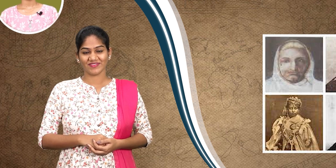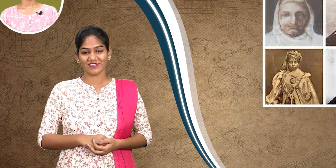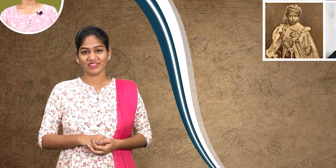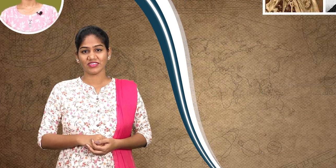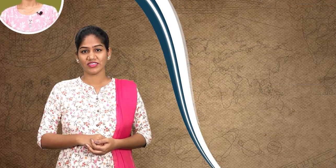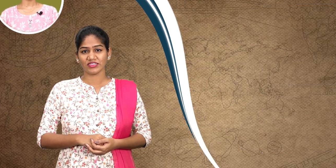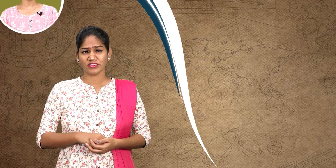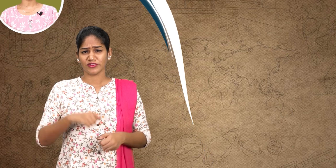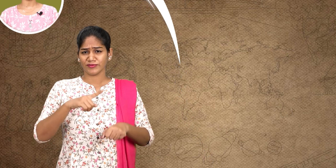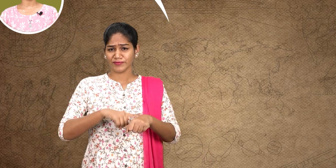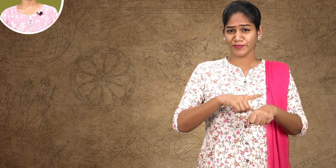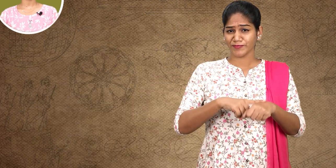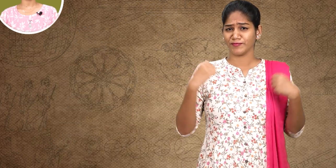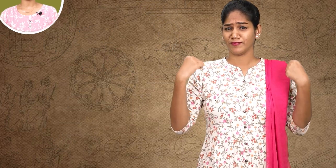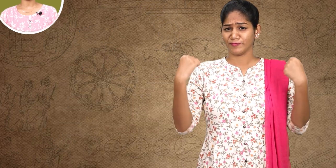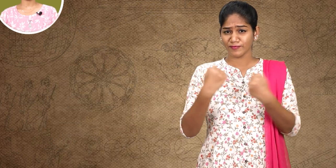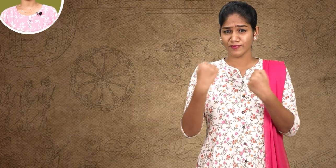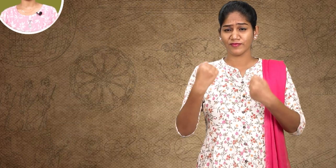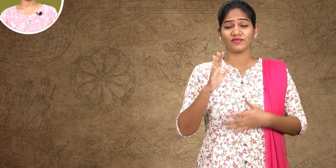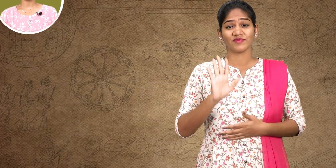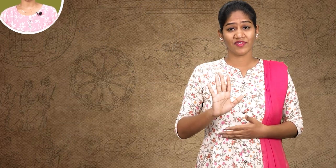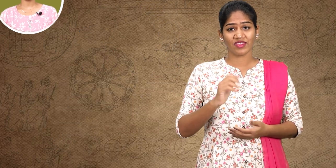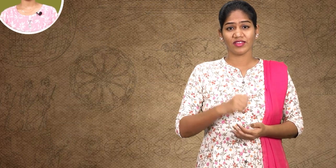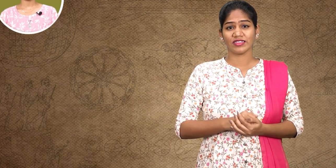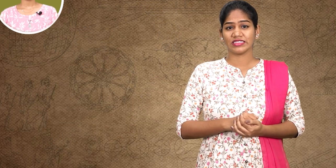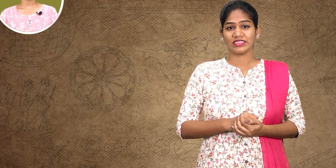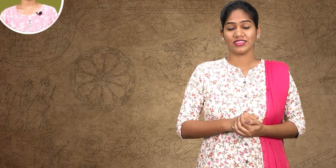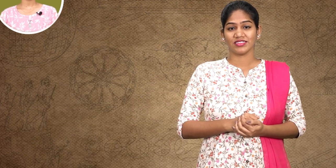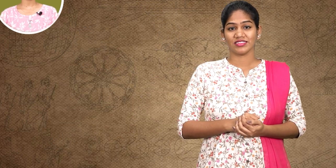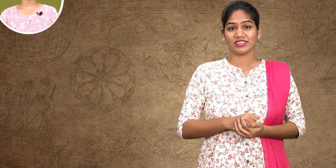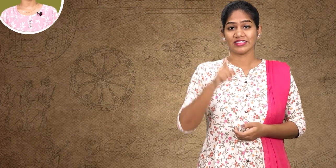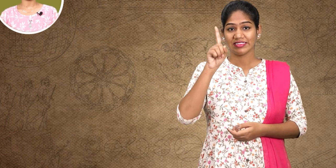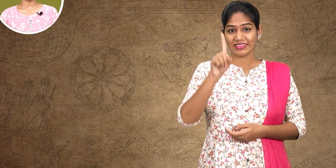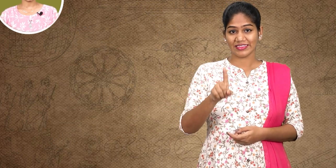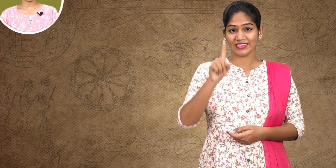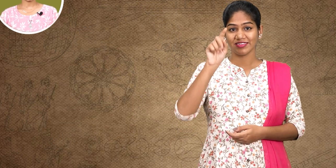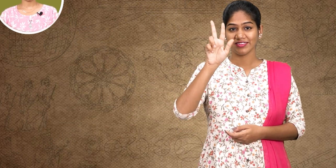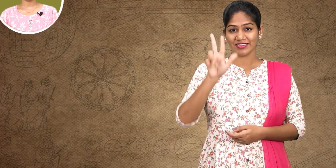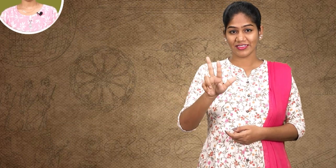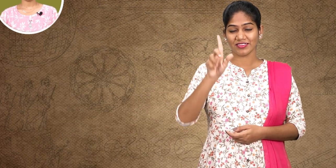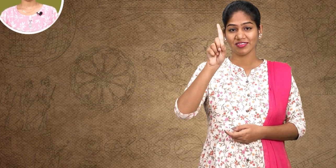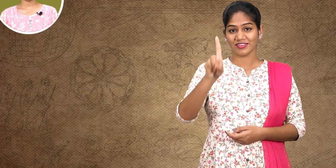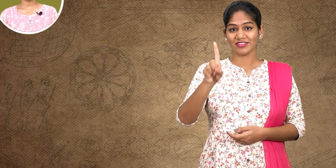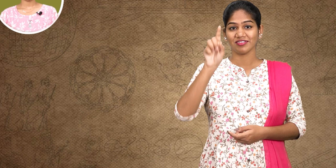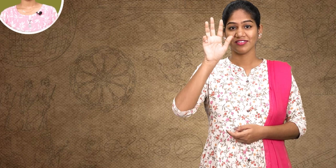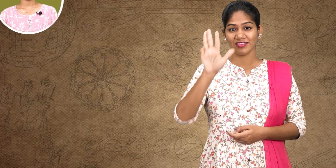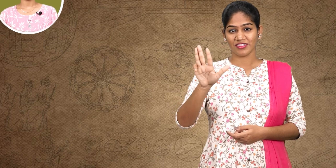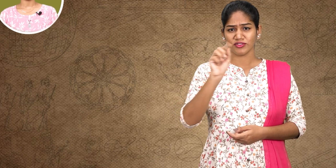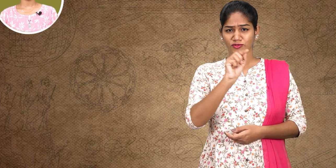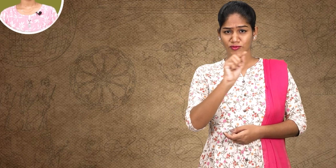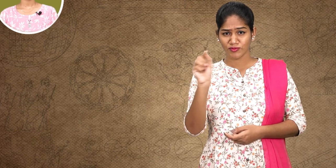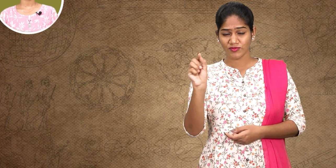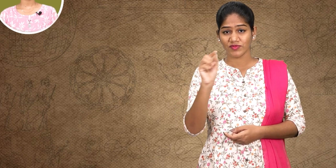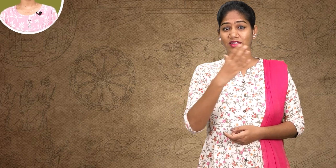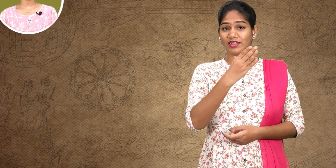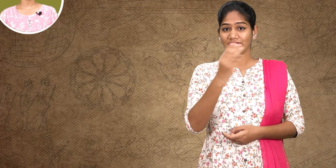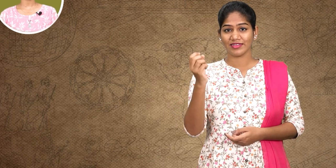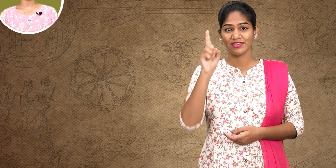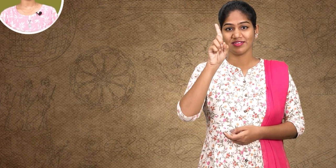The movement took place between 1819 and